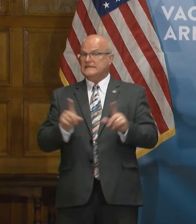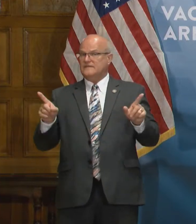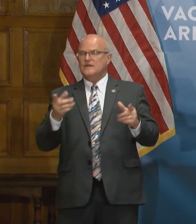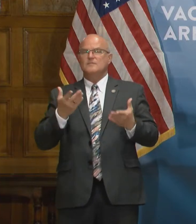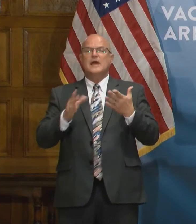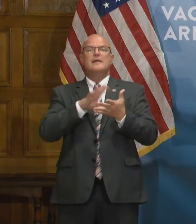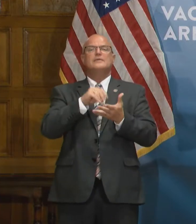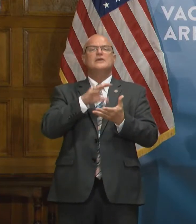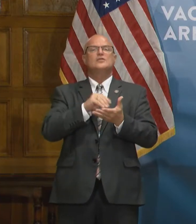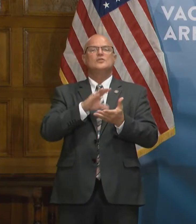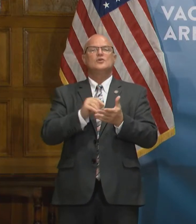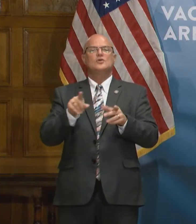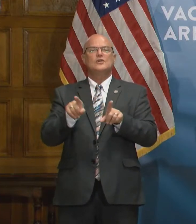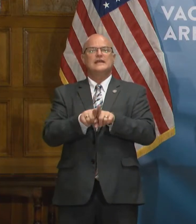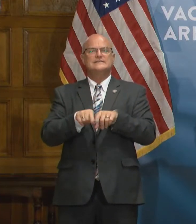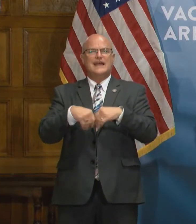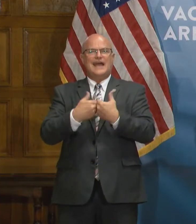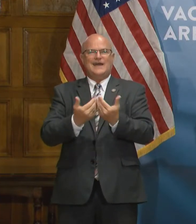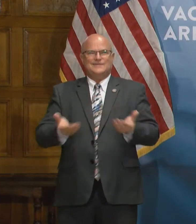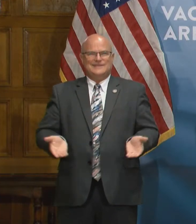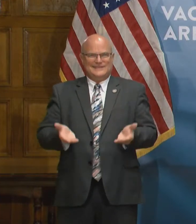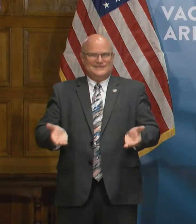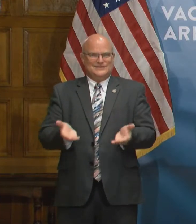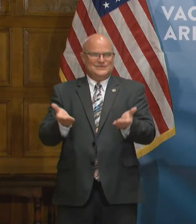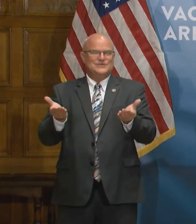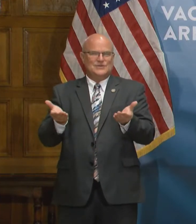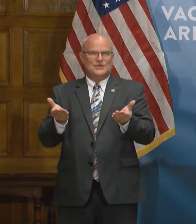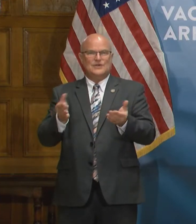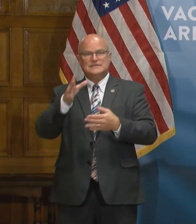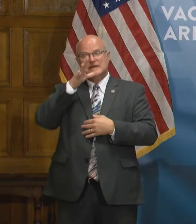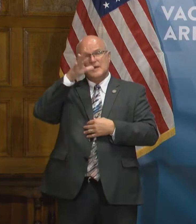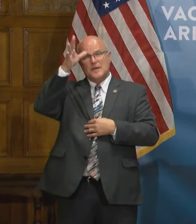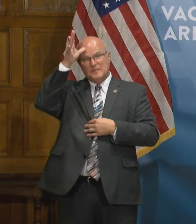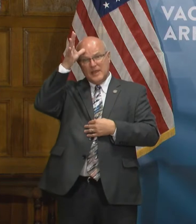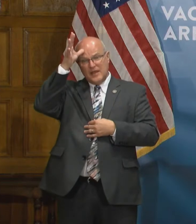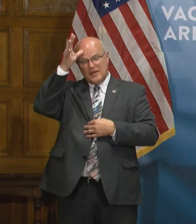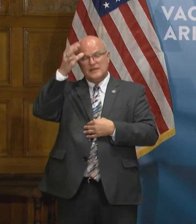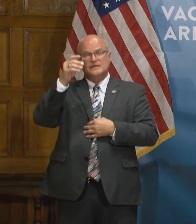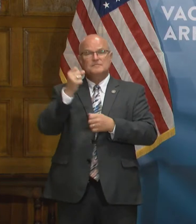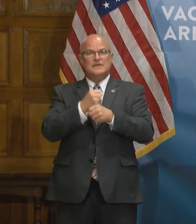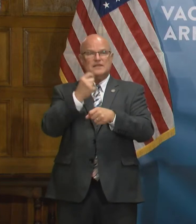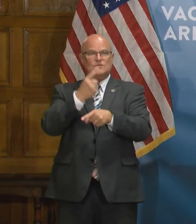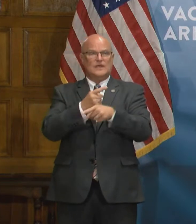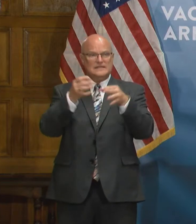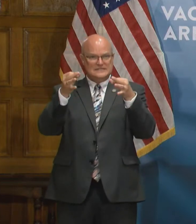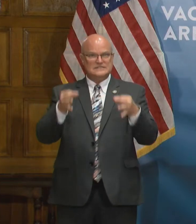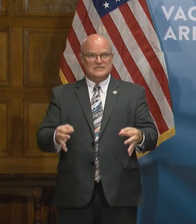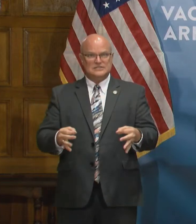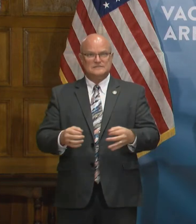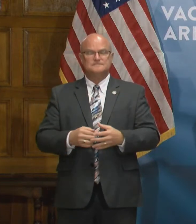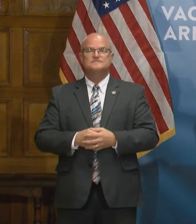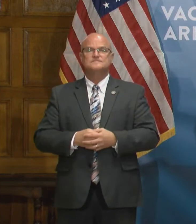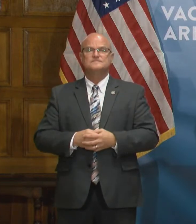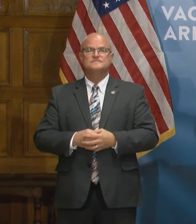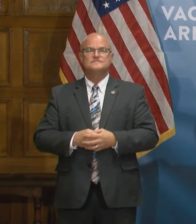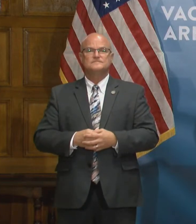maybe we can learn from that as to how we encourage parents to make the right decision.